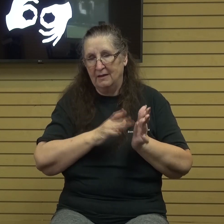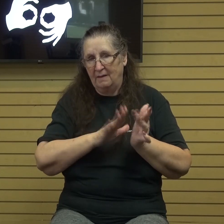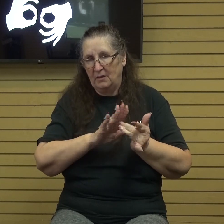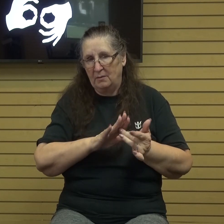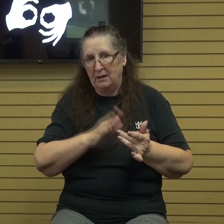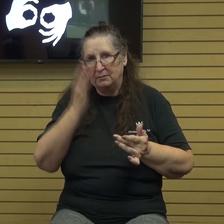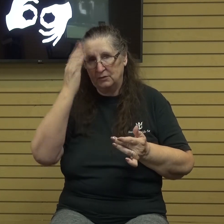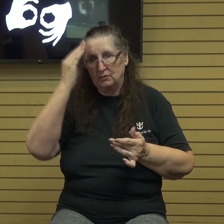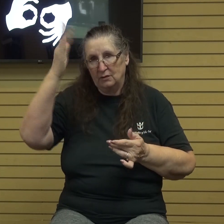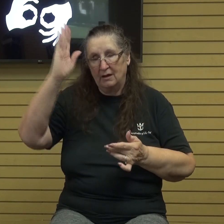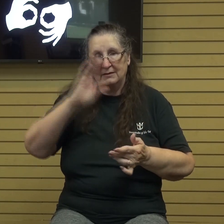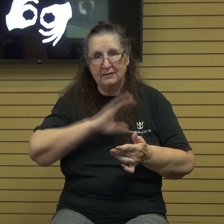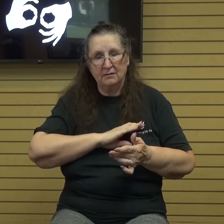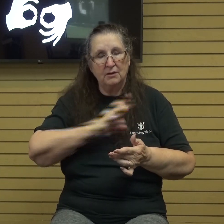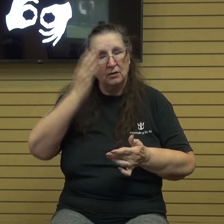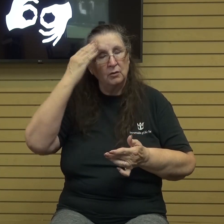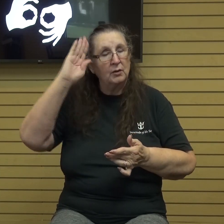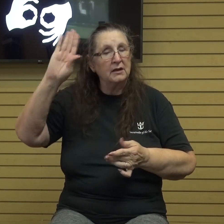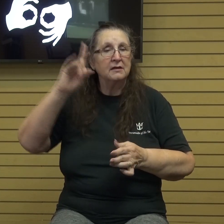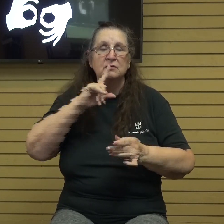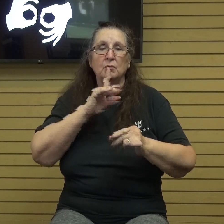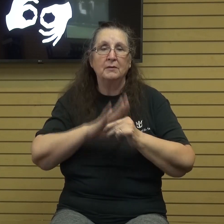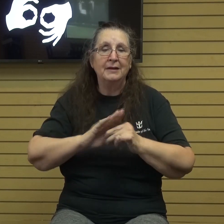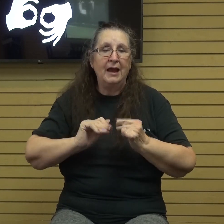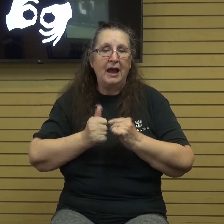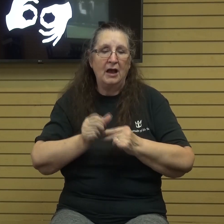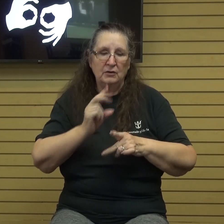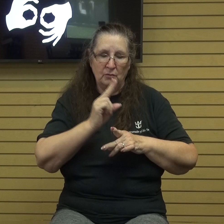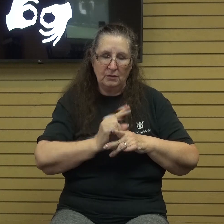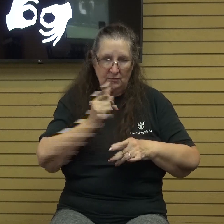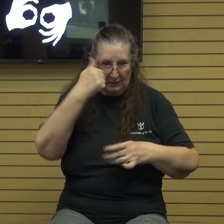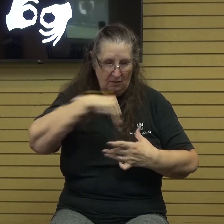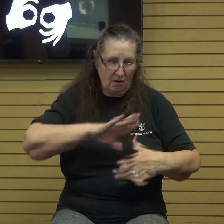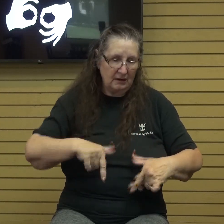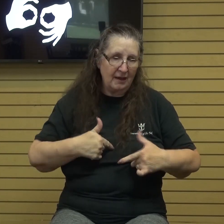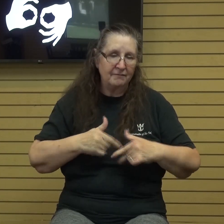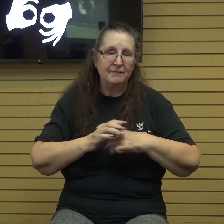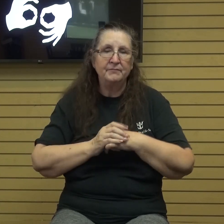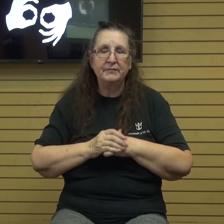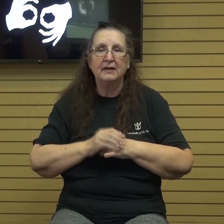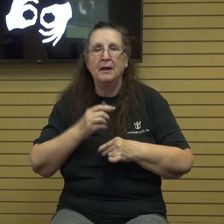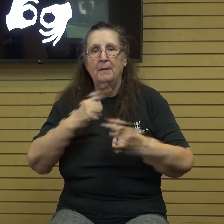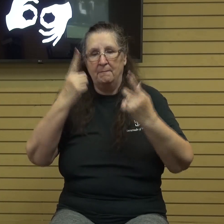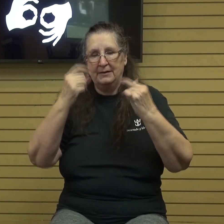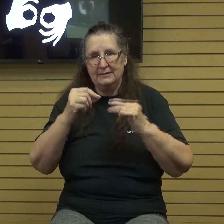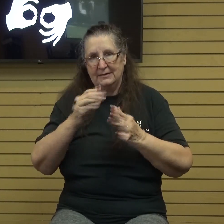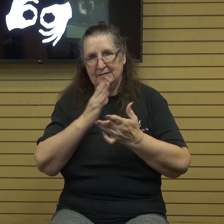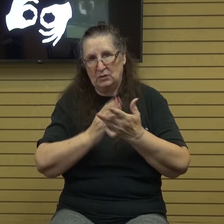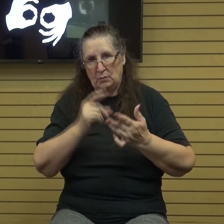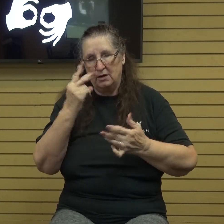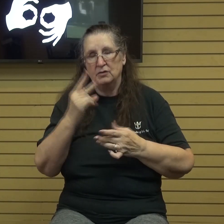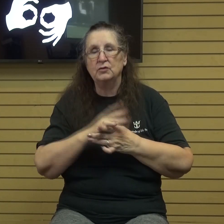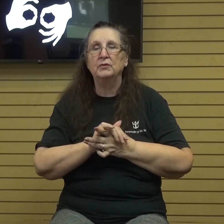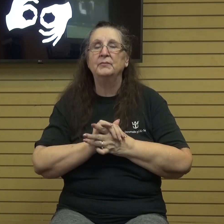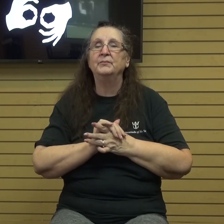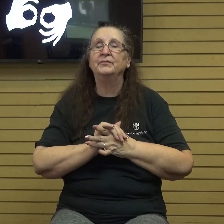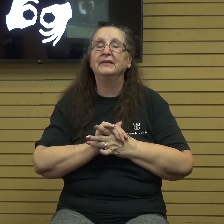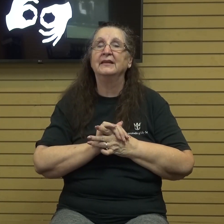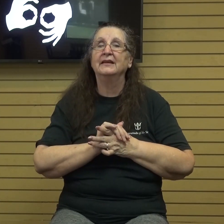his promises, but then also how do we apply it to our life? And so my tested part 2 is a